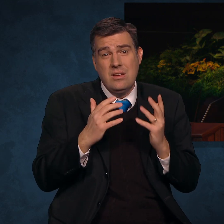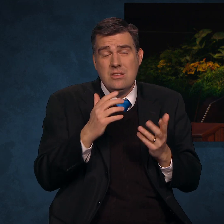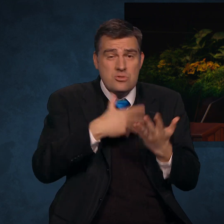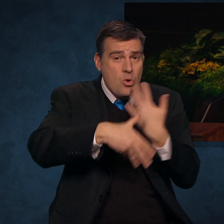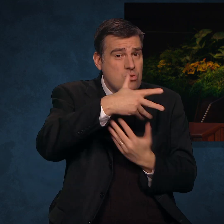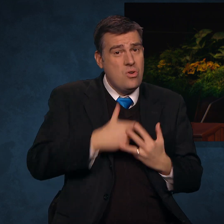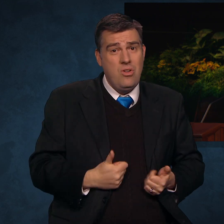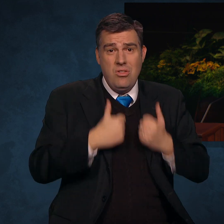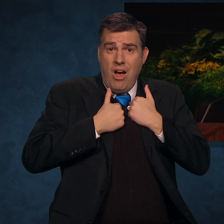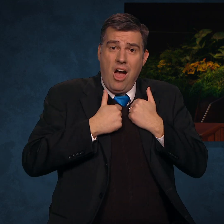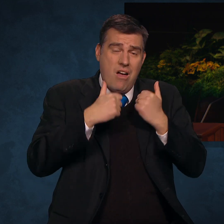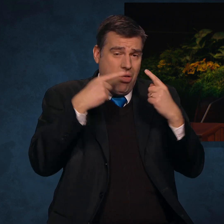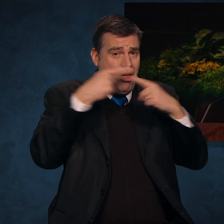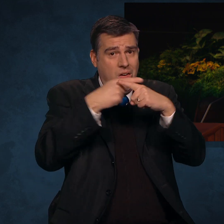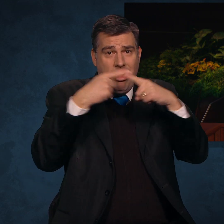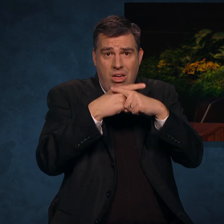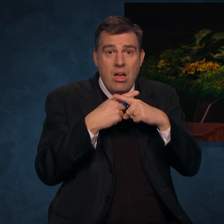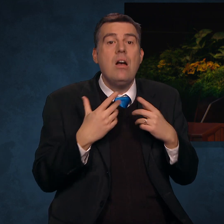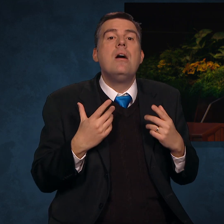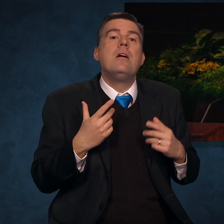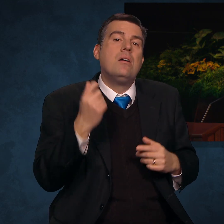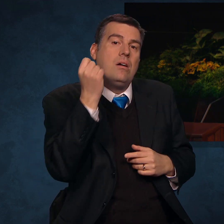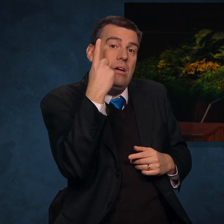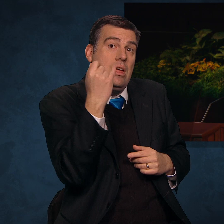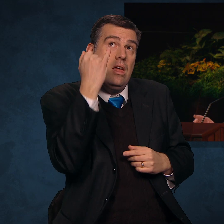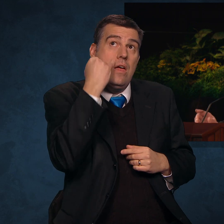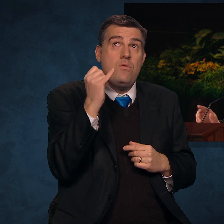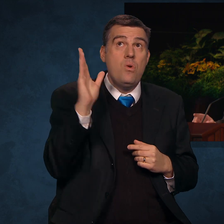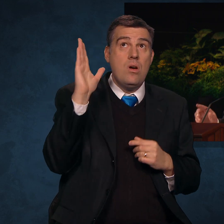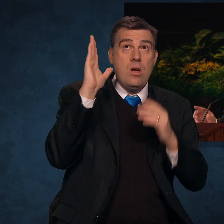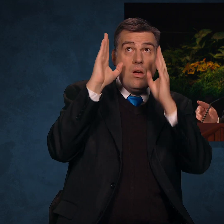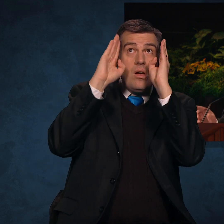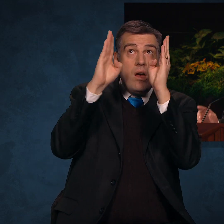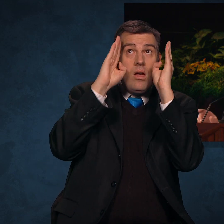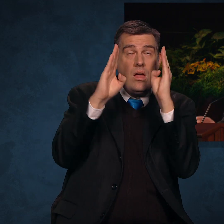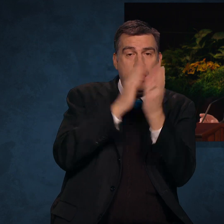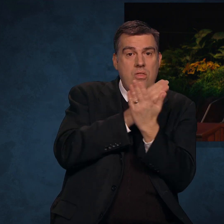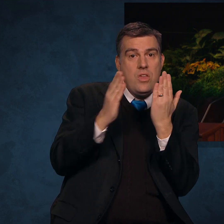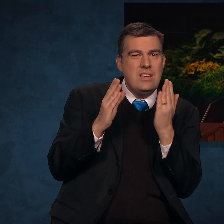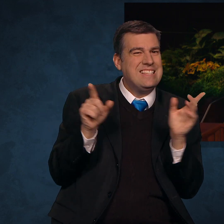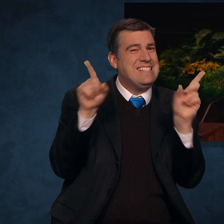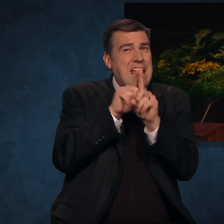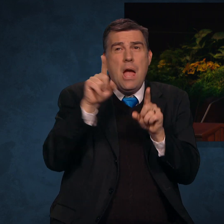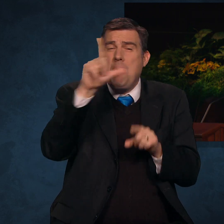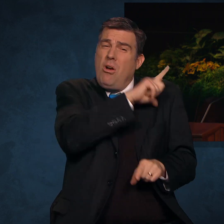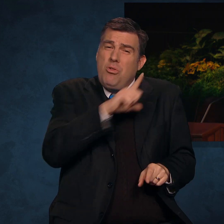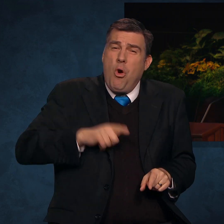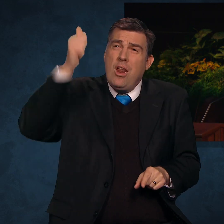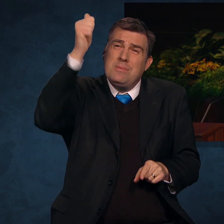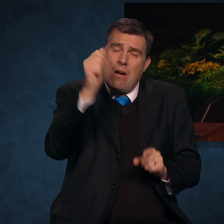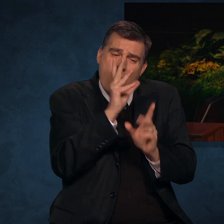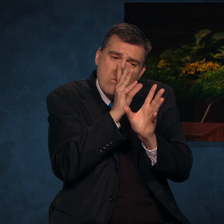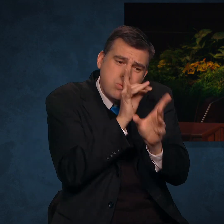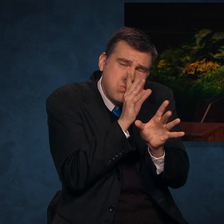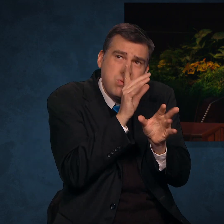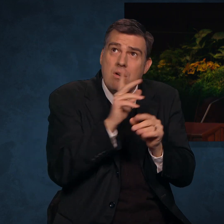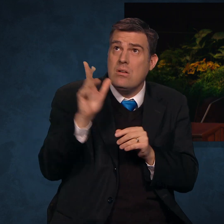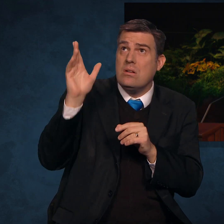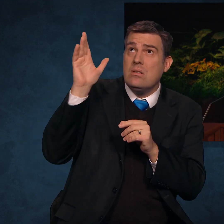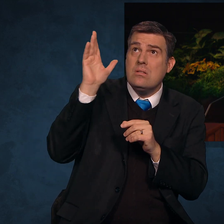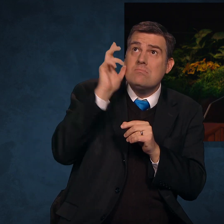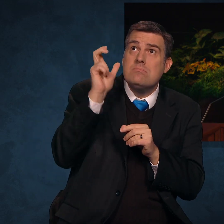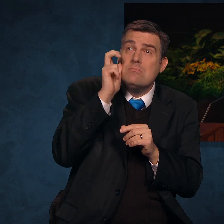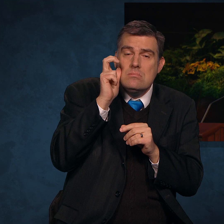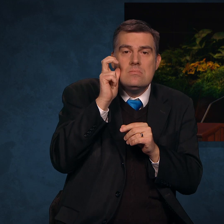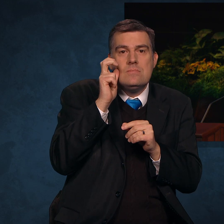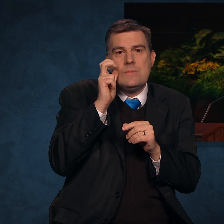But if you listen to these things as if from the mouth of the Lord Himself, the gates of hell shall